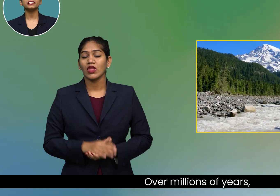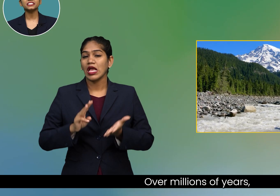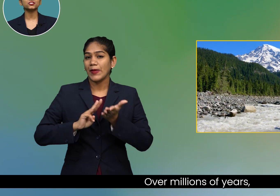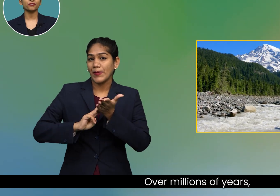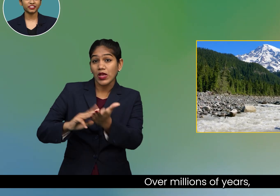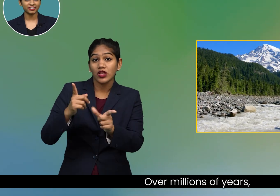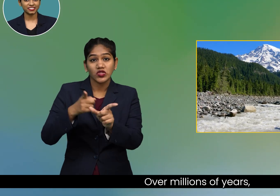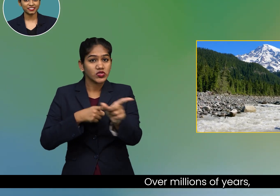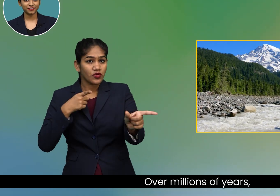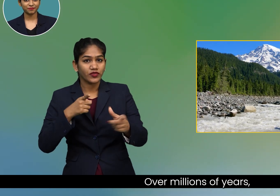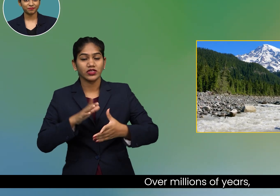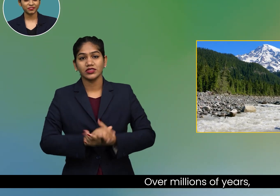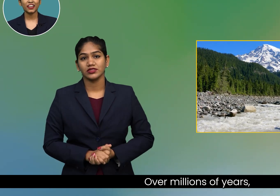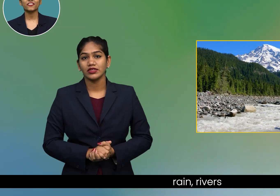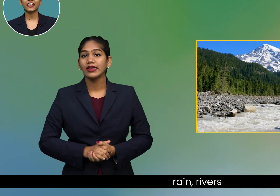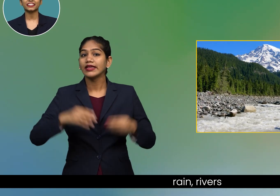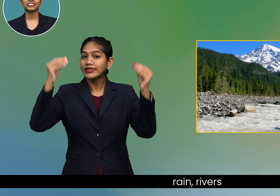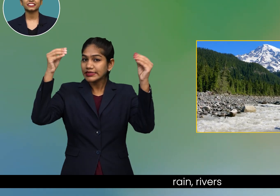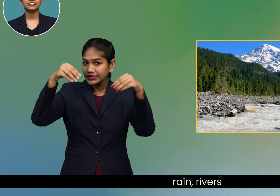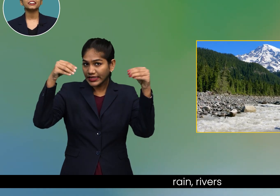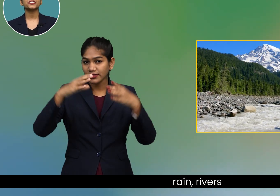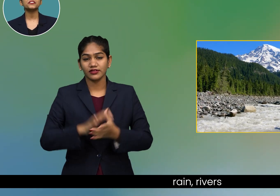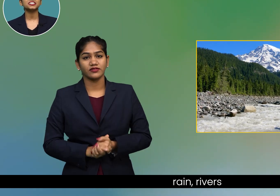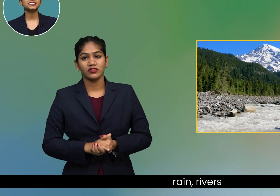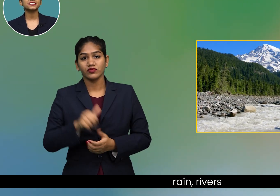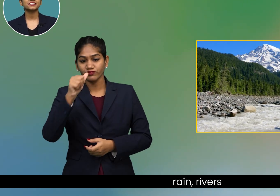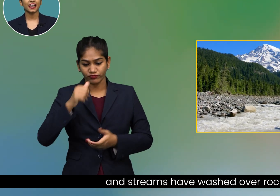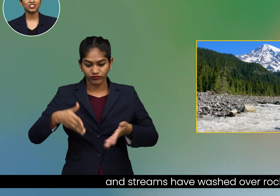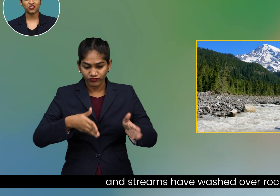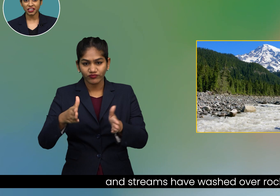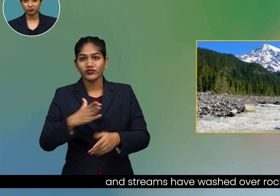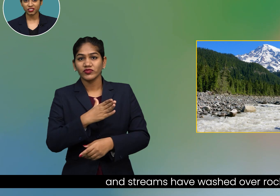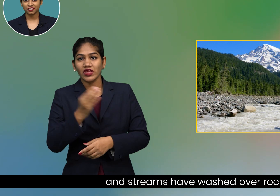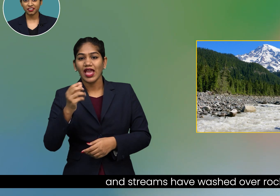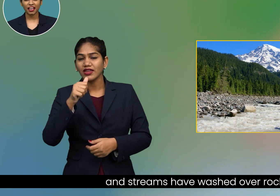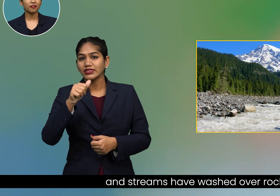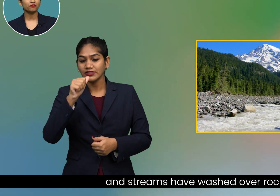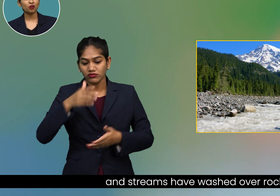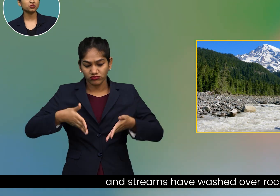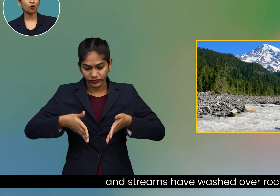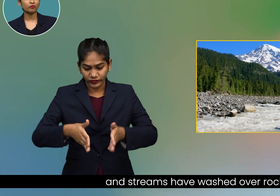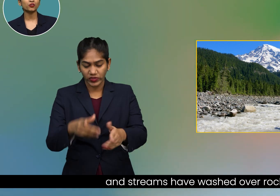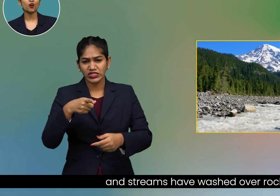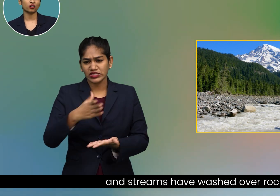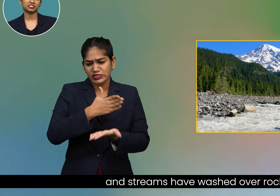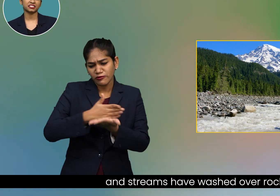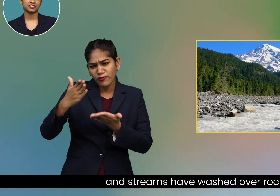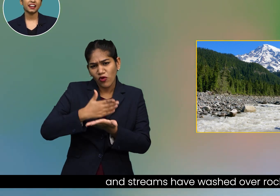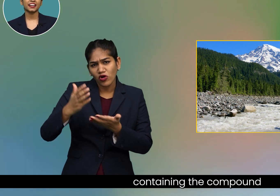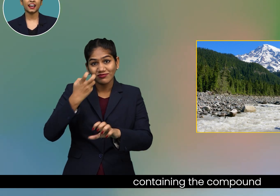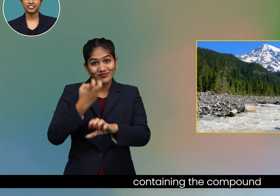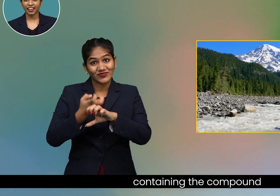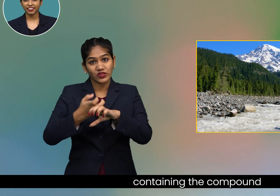Over millions of years, rain, rivers and streams have washed over